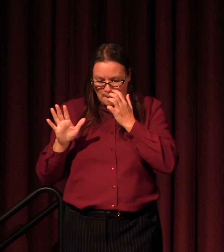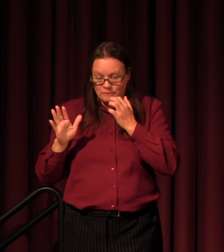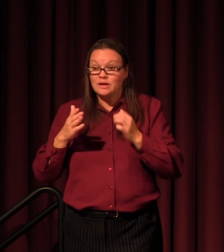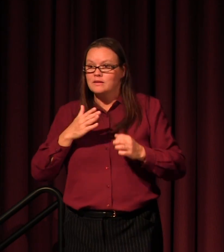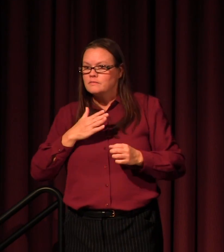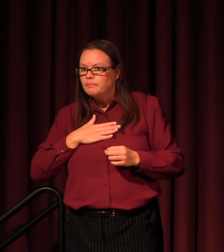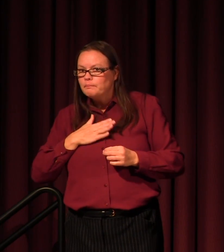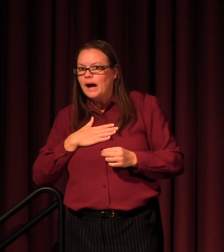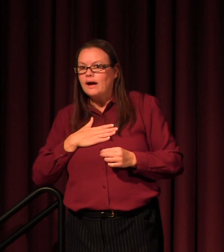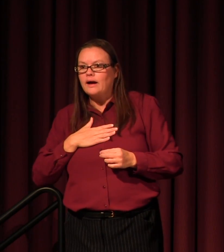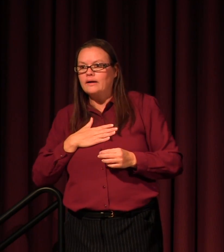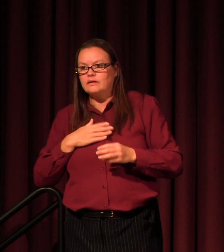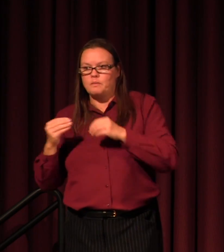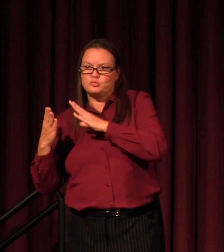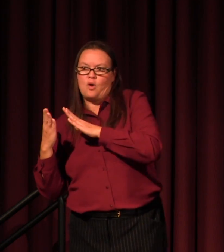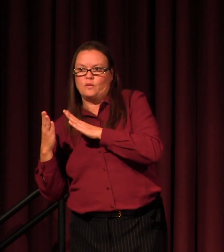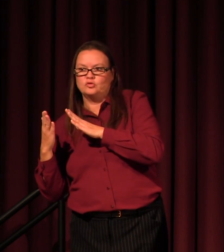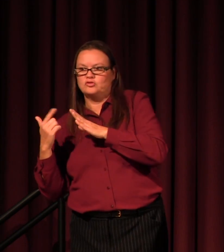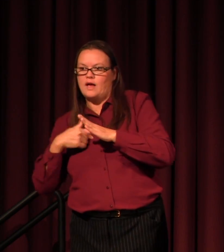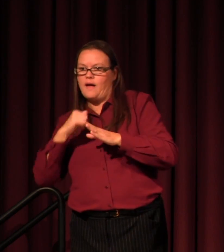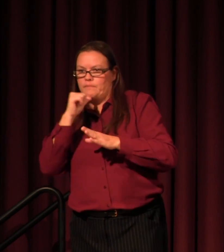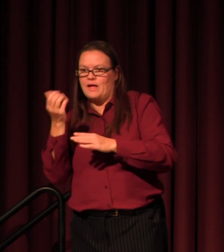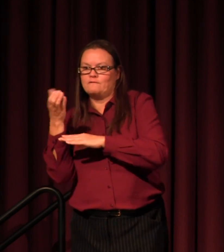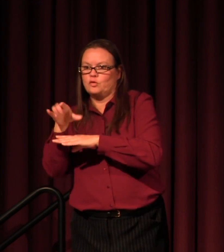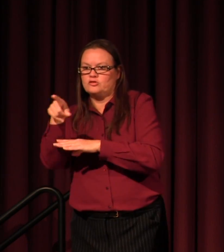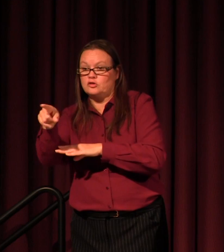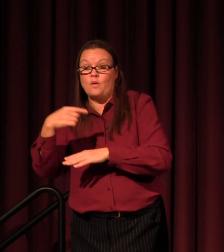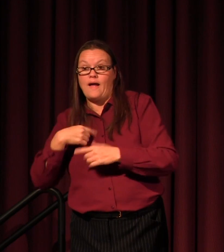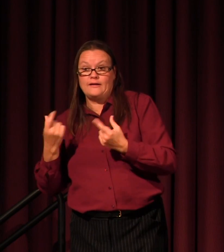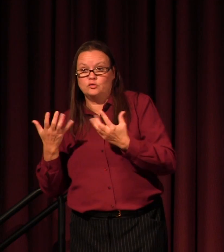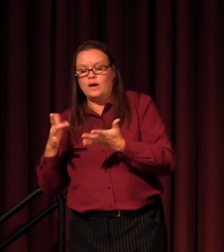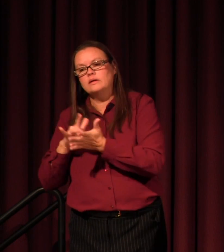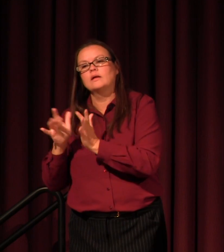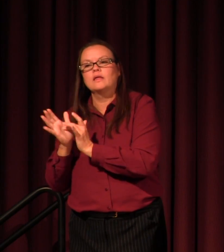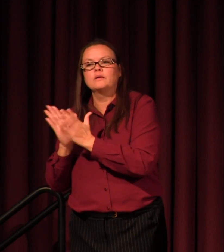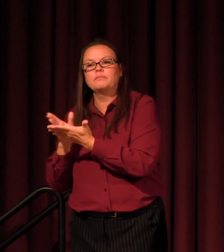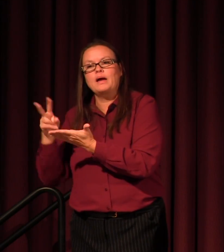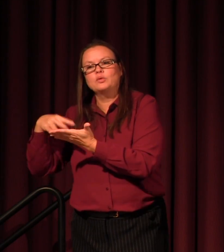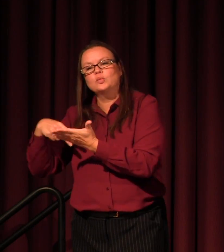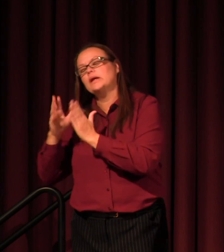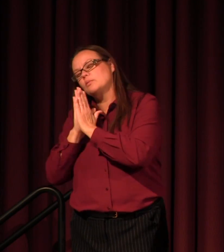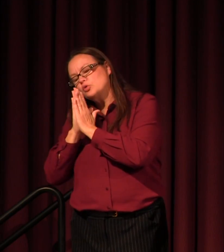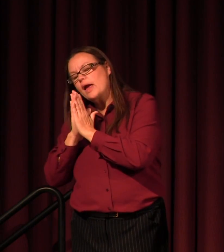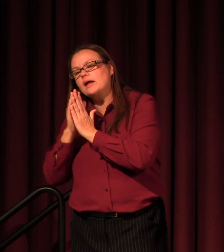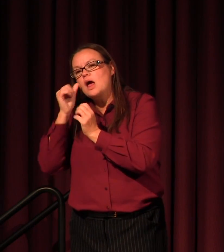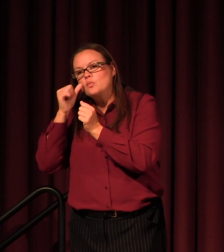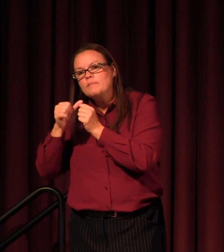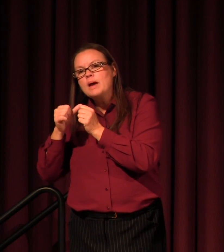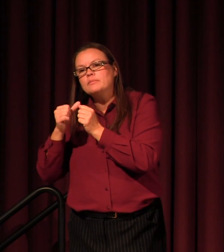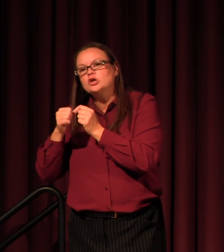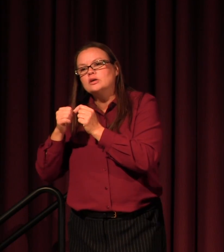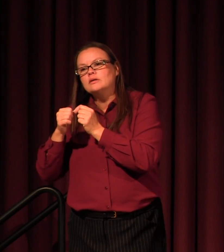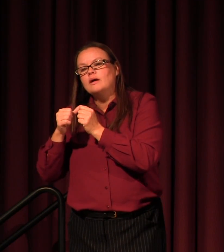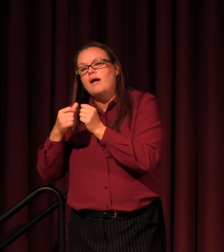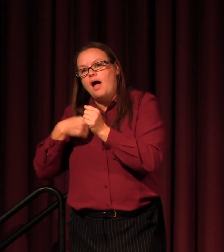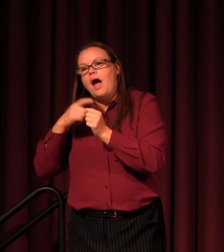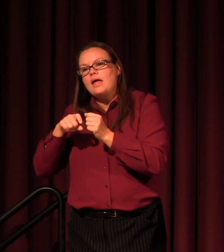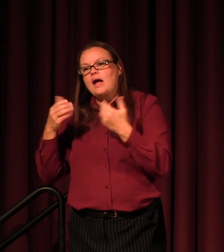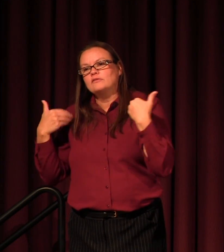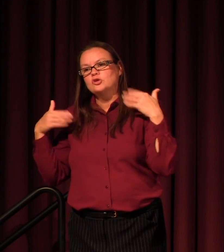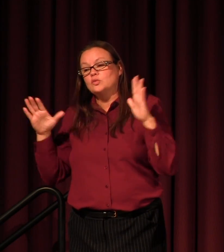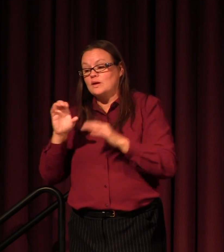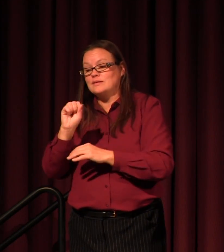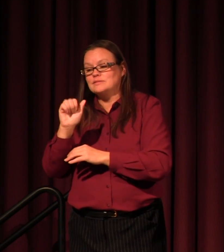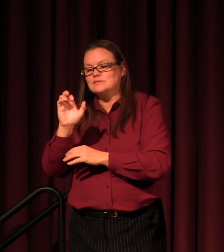What I got to do is I have to read my Bible. I have to pray. I have to remind myself that sacrifice is a part of my faith